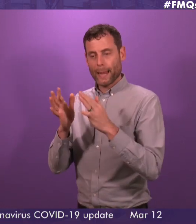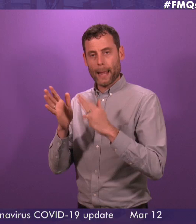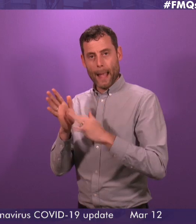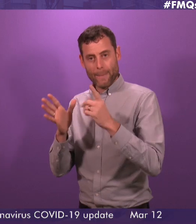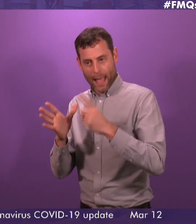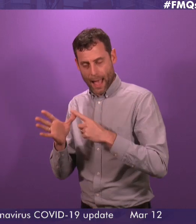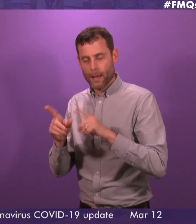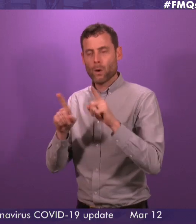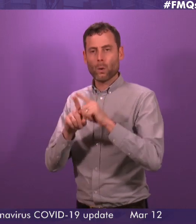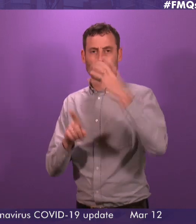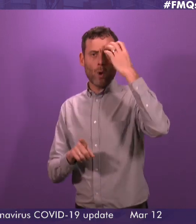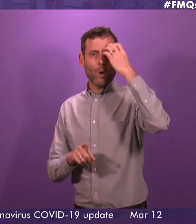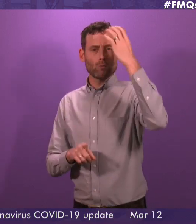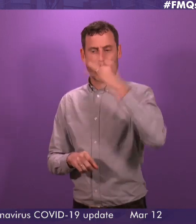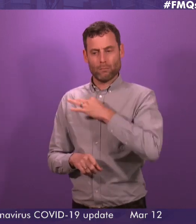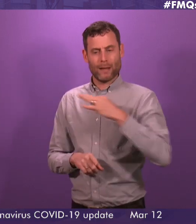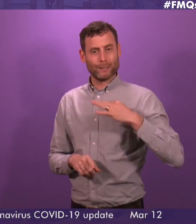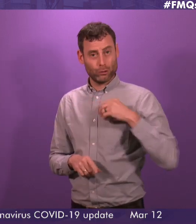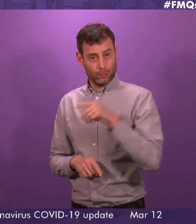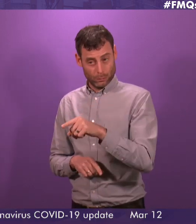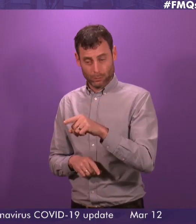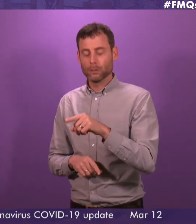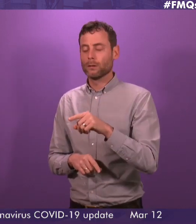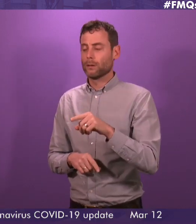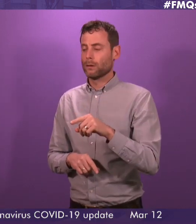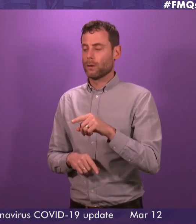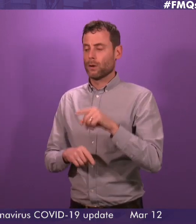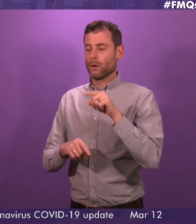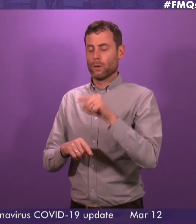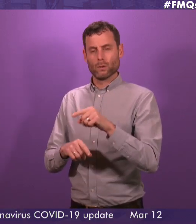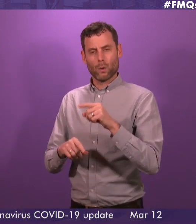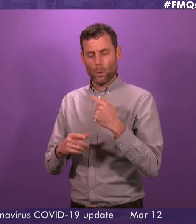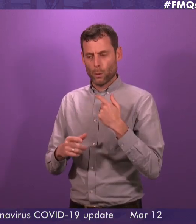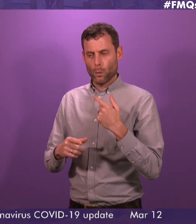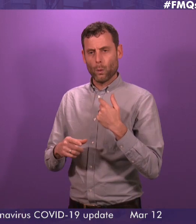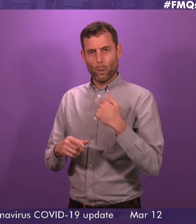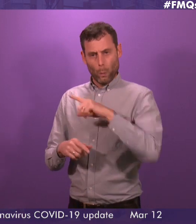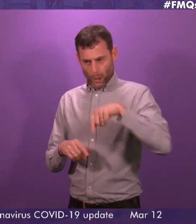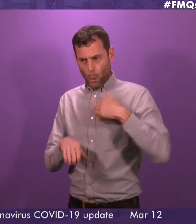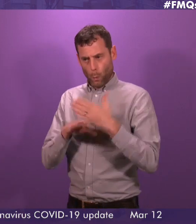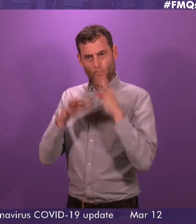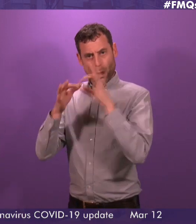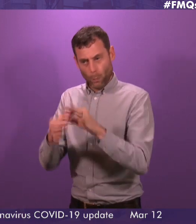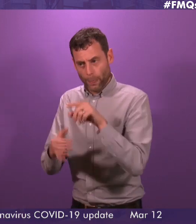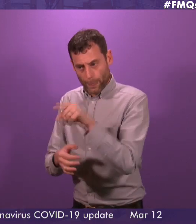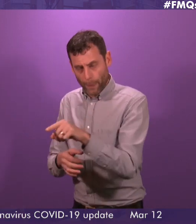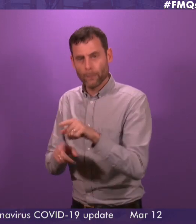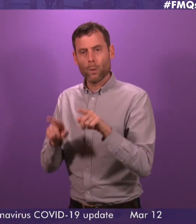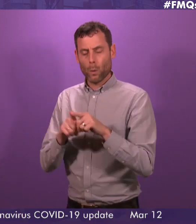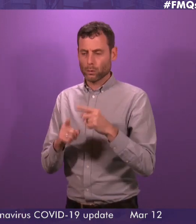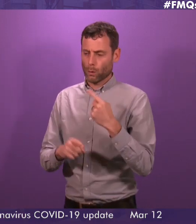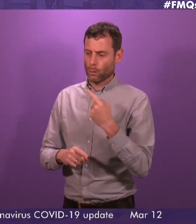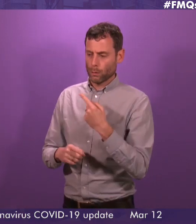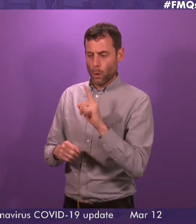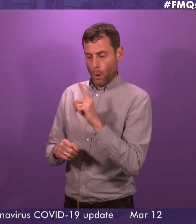Practitioners in order to secure their support as well as their advice to us about what more we need to do in that